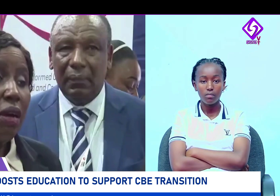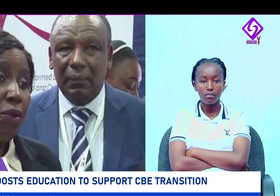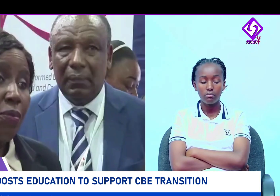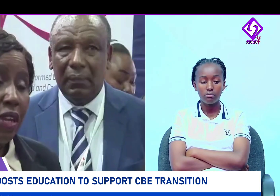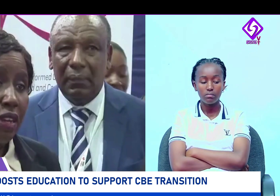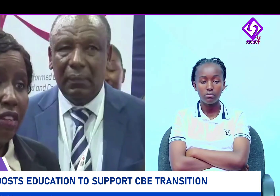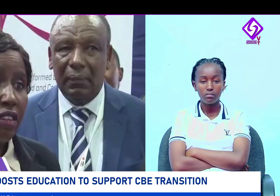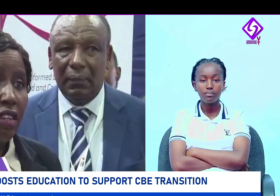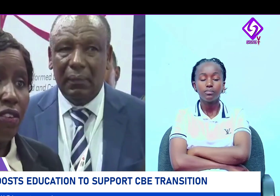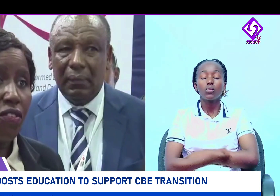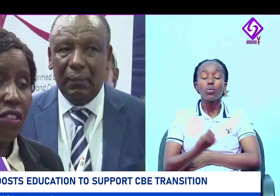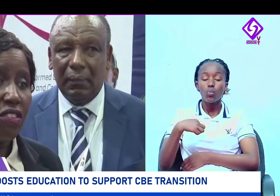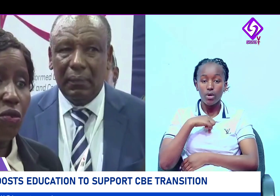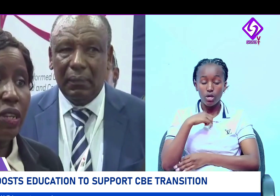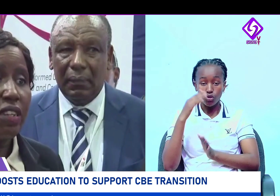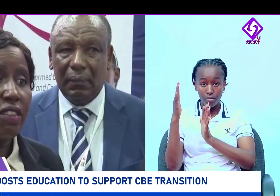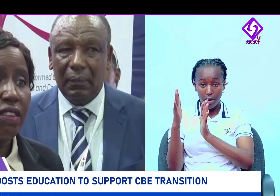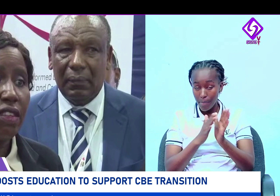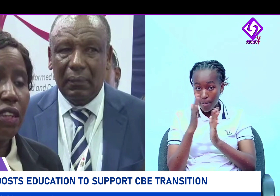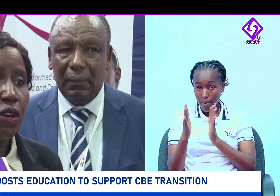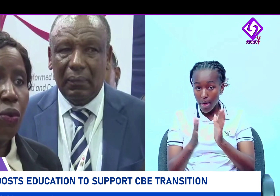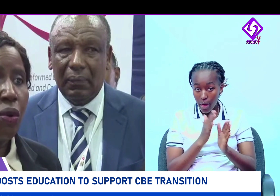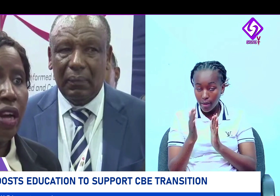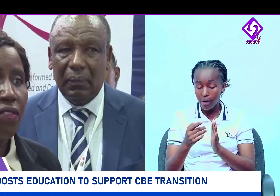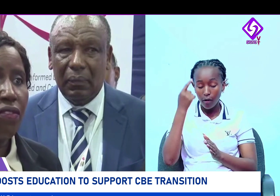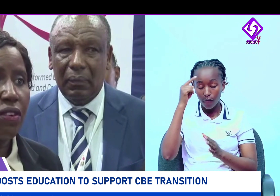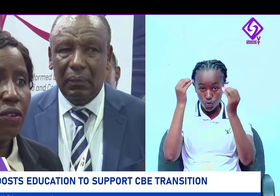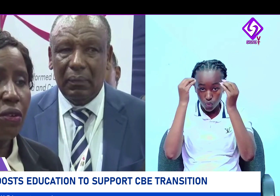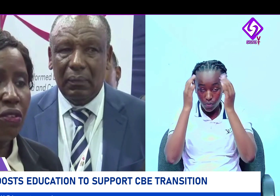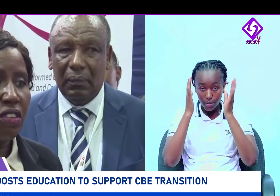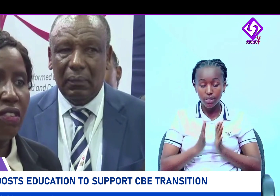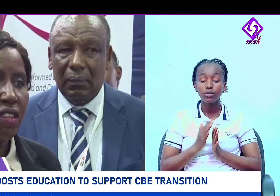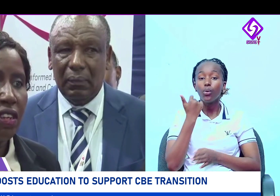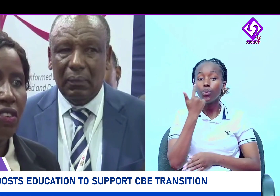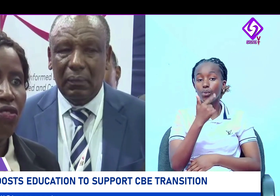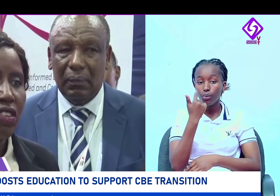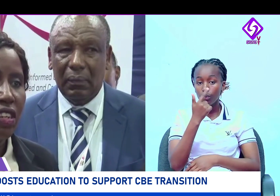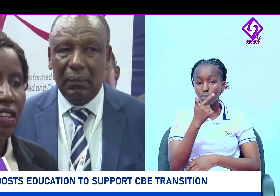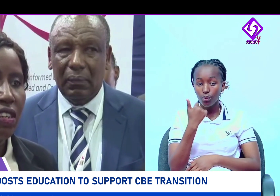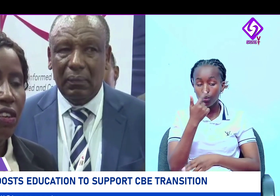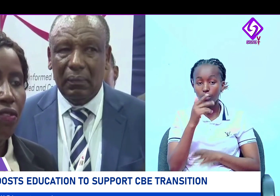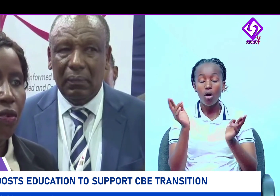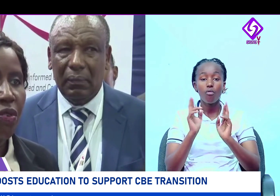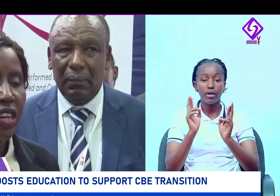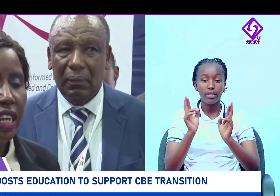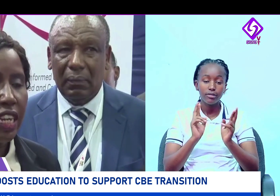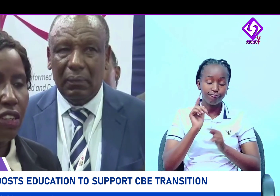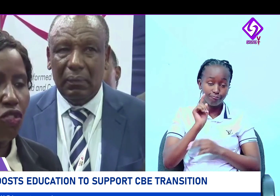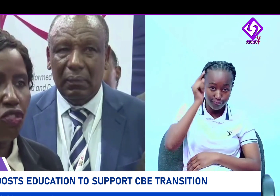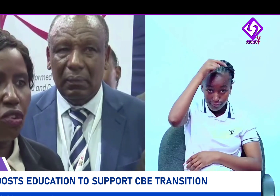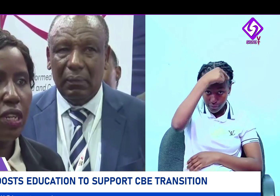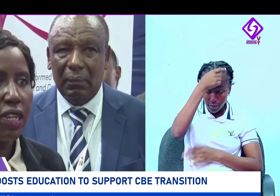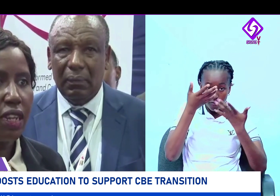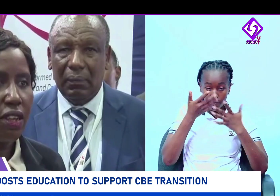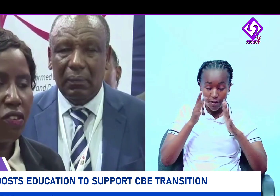are prepared for the students who have just graduated from grade 9 to join